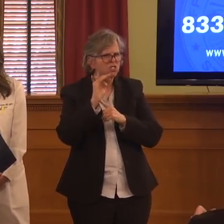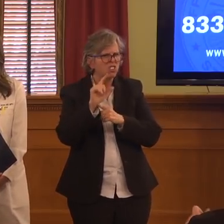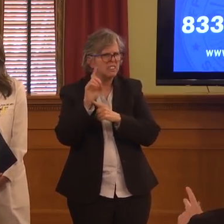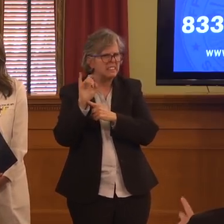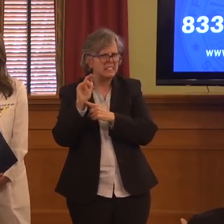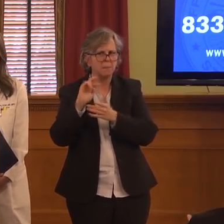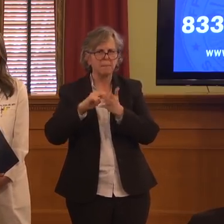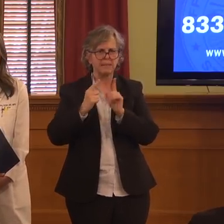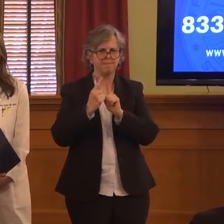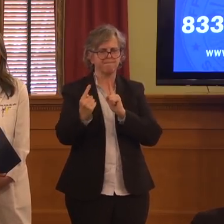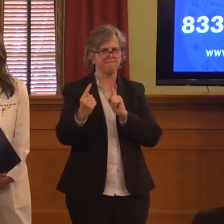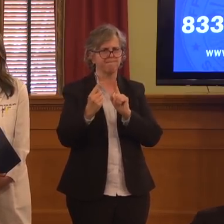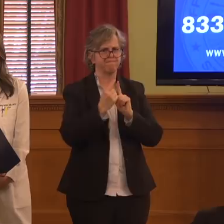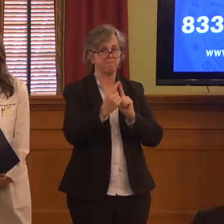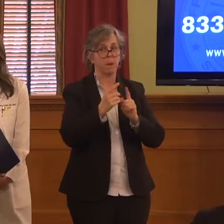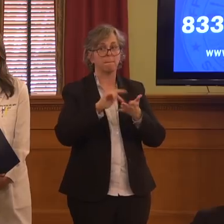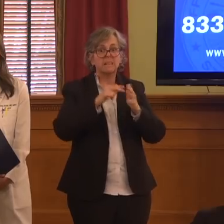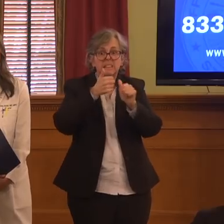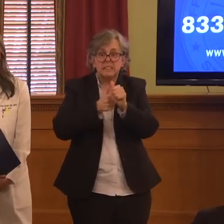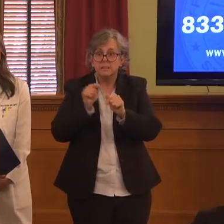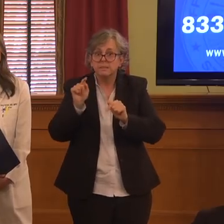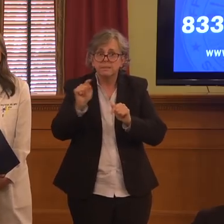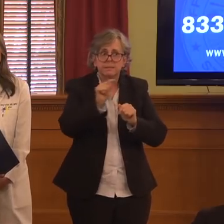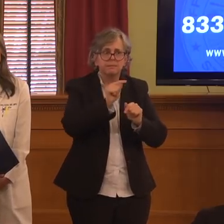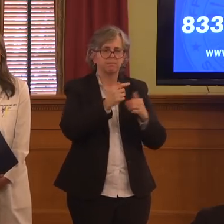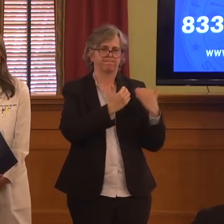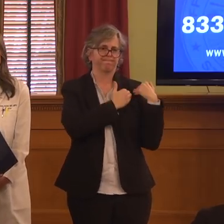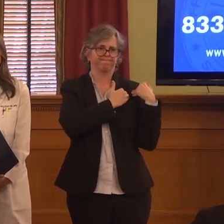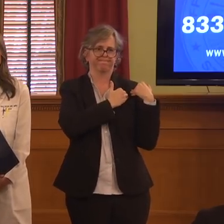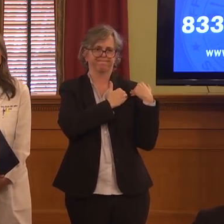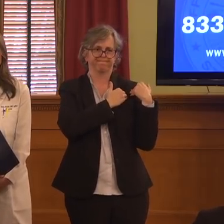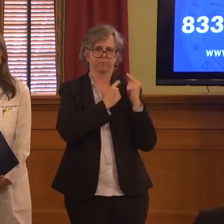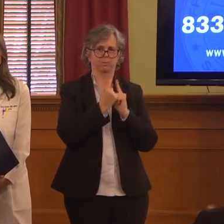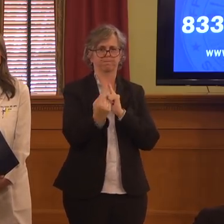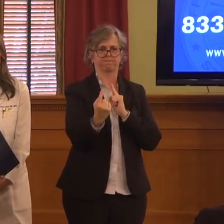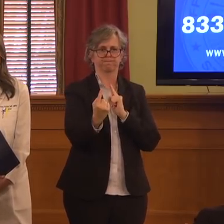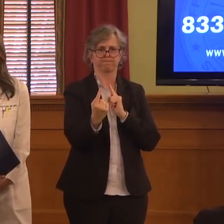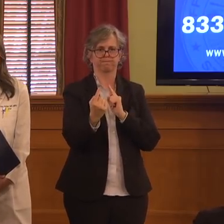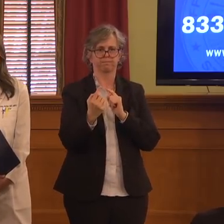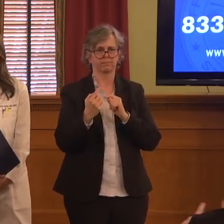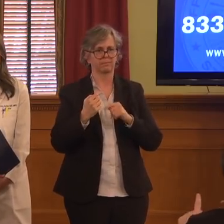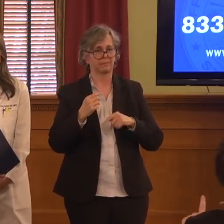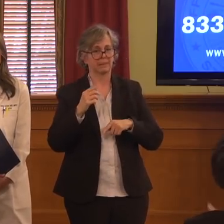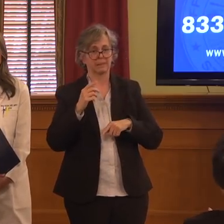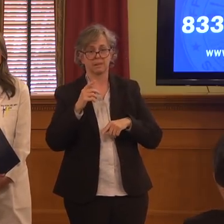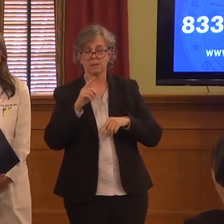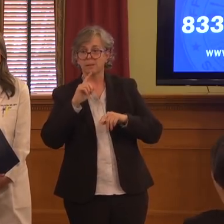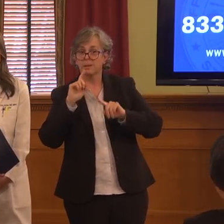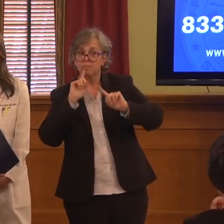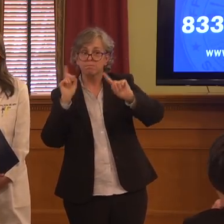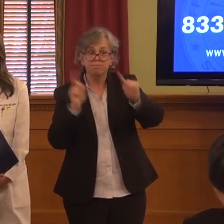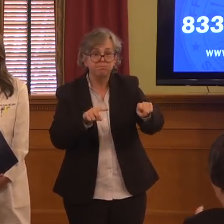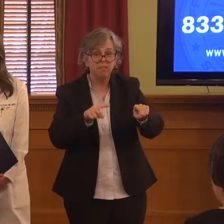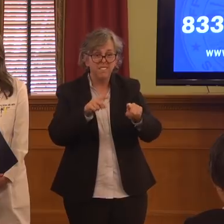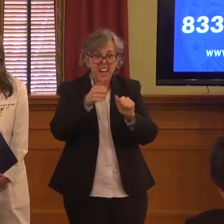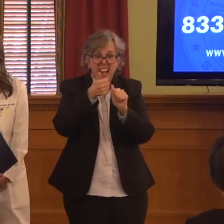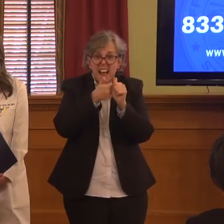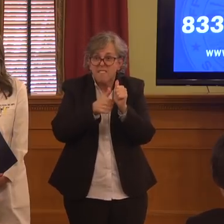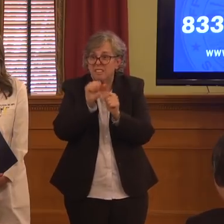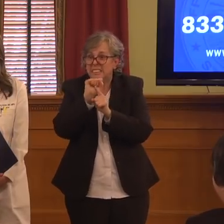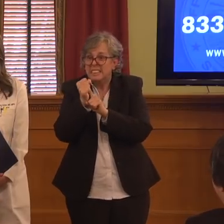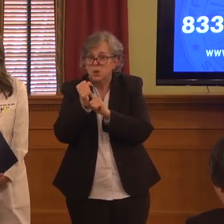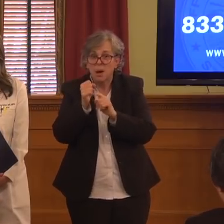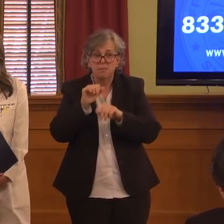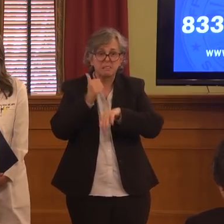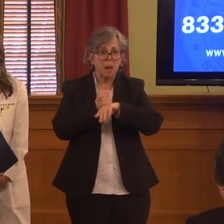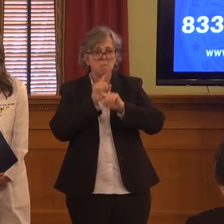obligation. And you can't put out orders that cover every situation. But the key here is